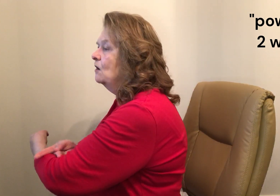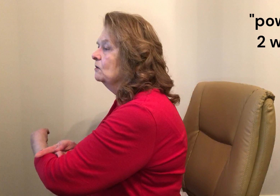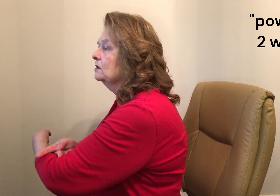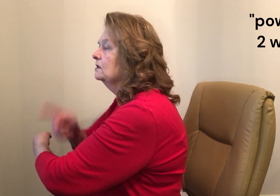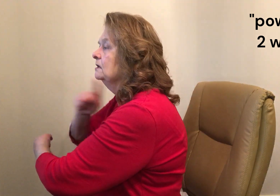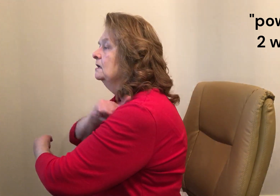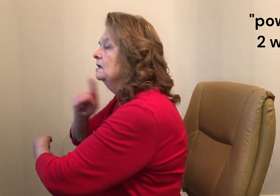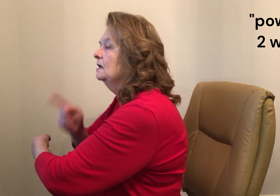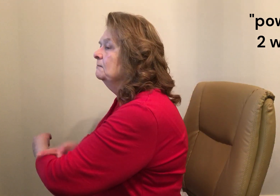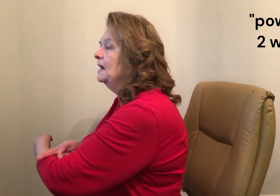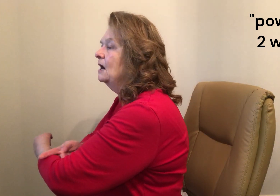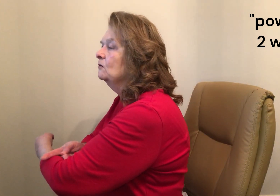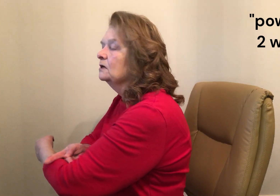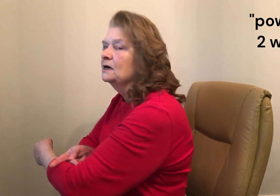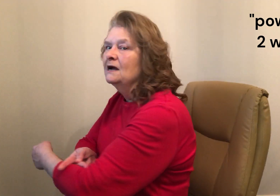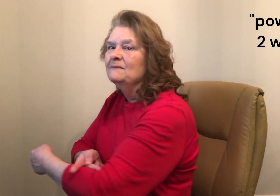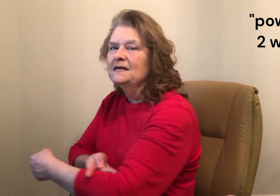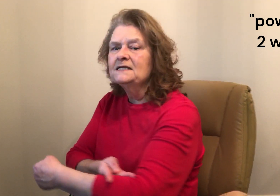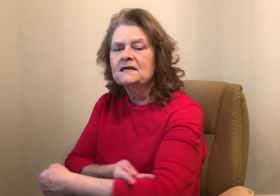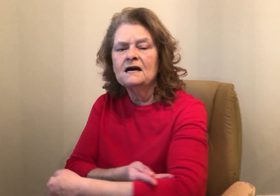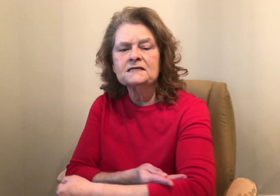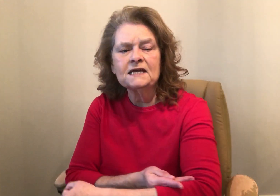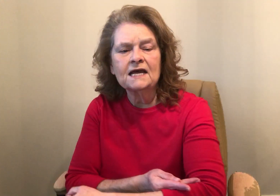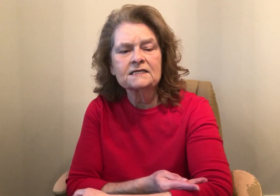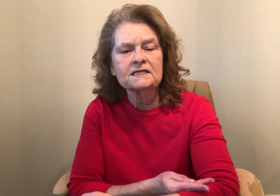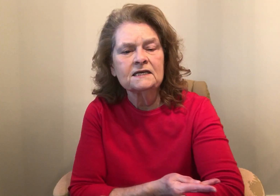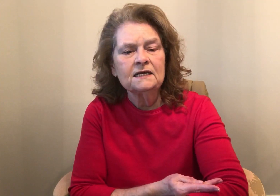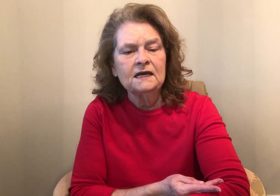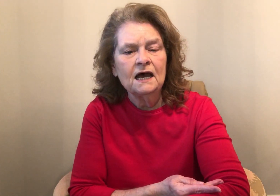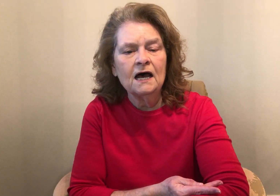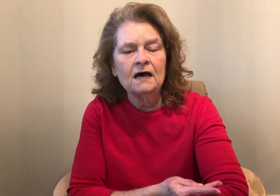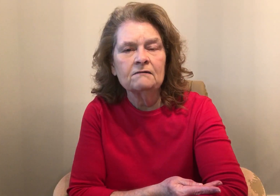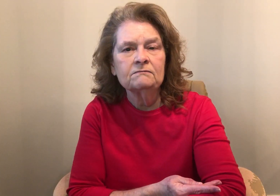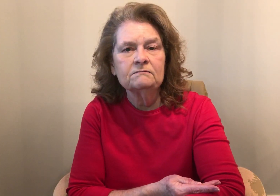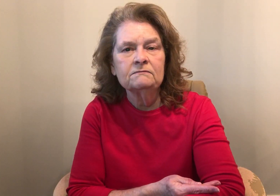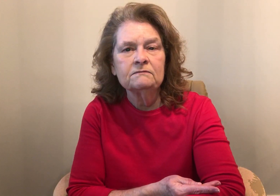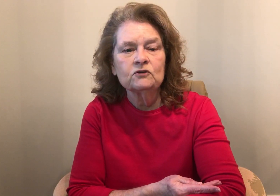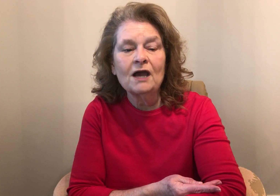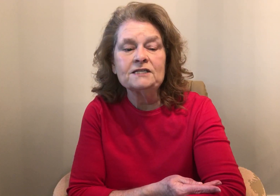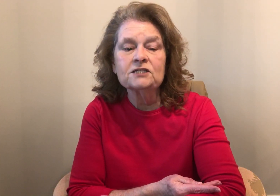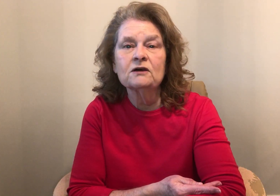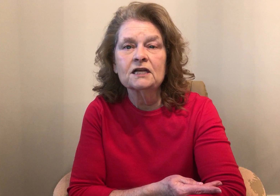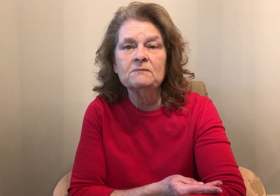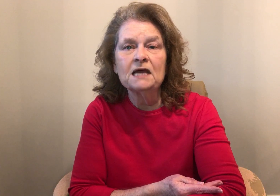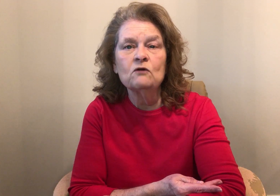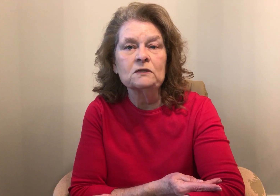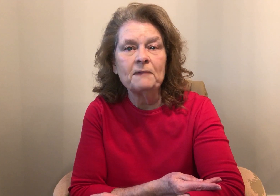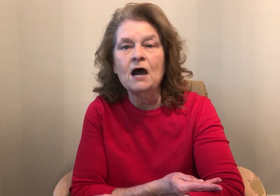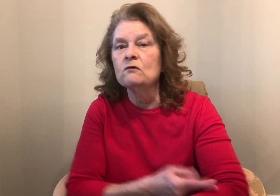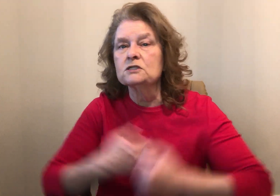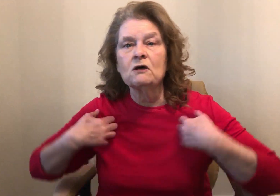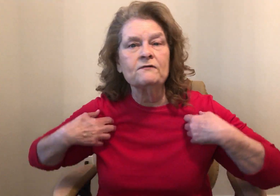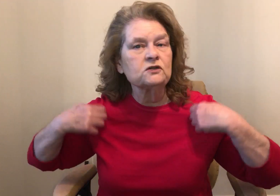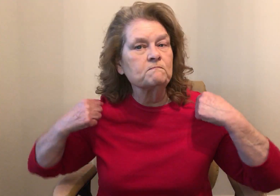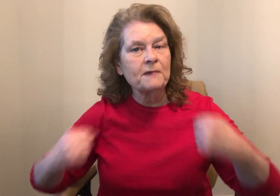Power. Power. But in this context, Christ is going to come down with power. So I would do